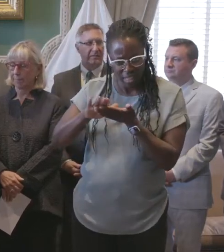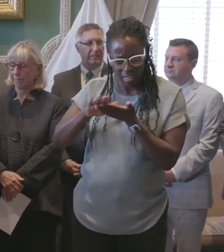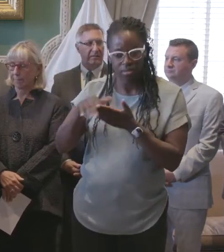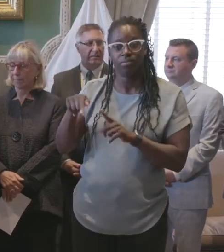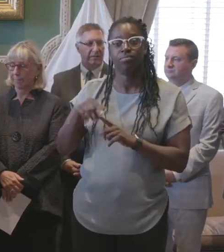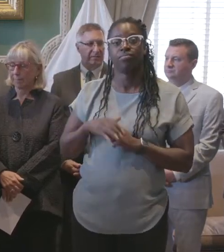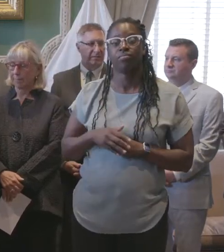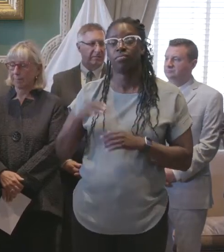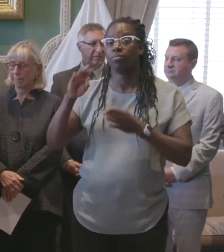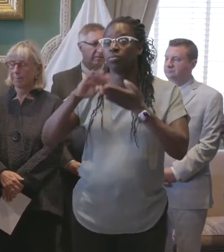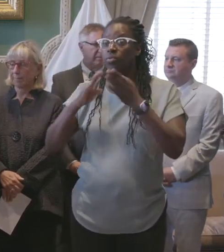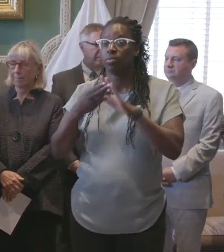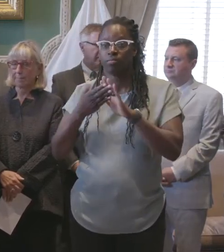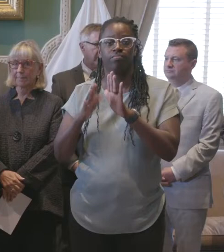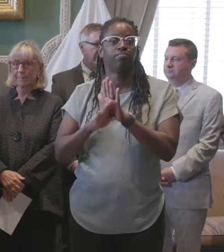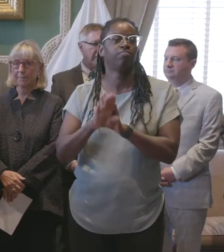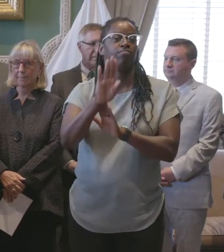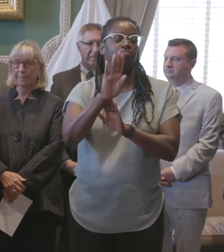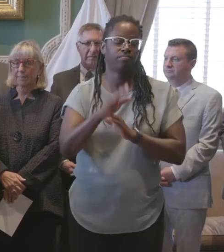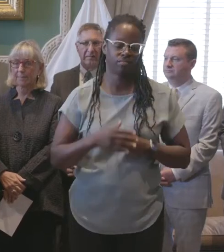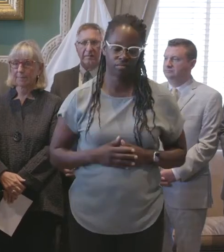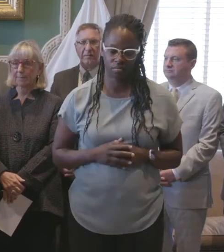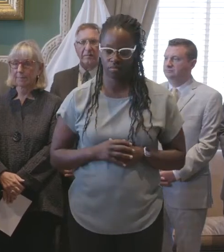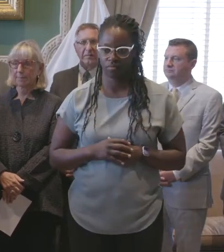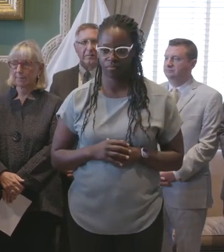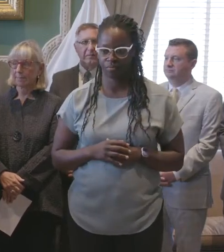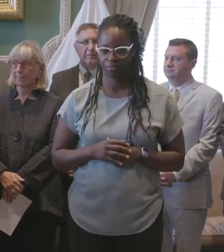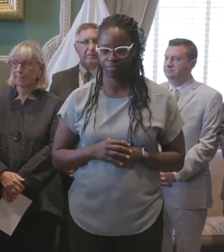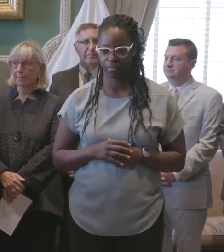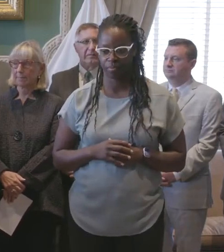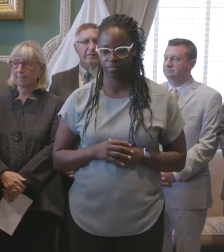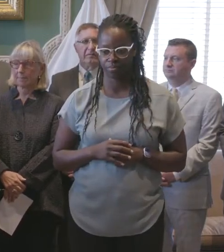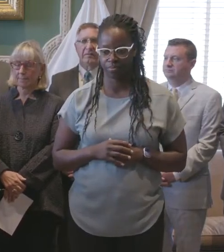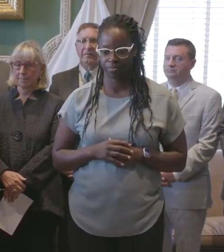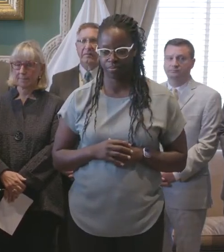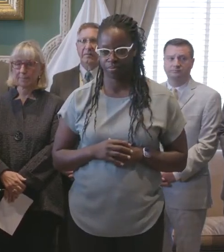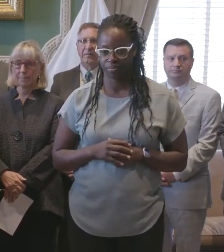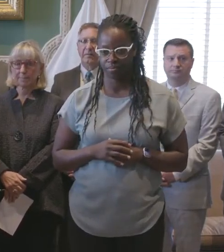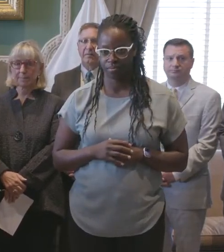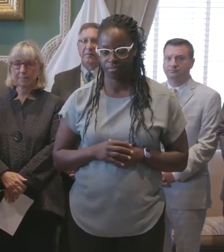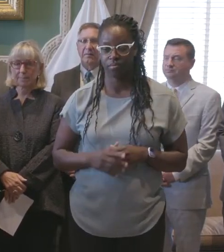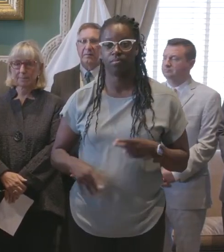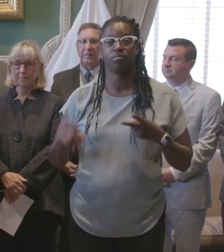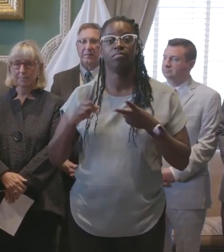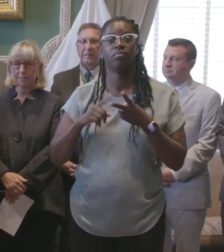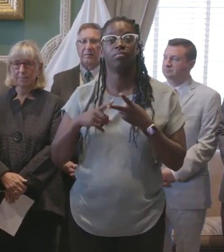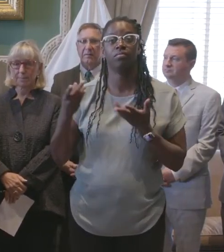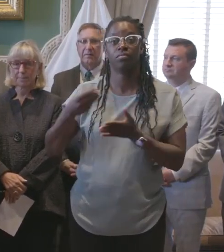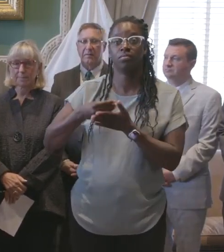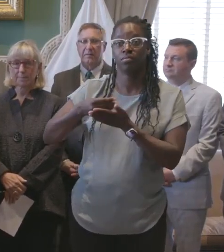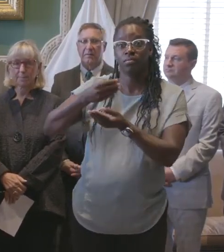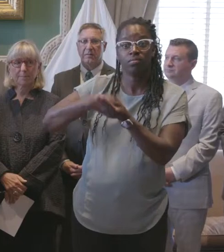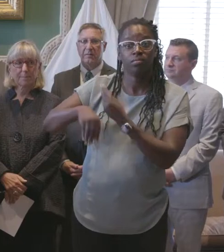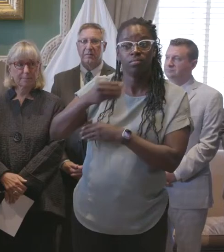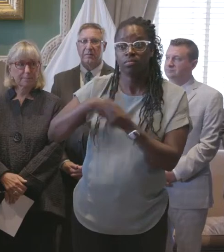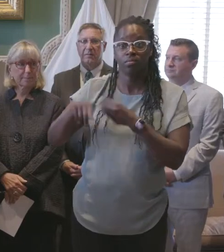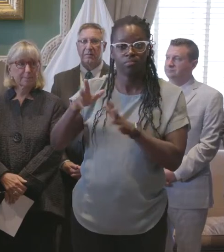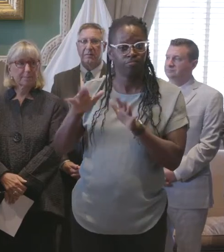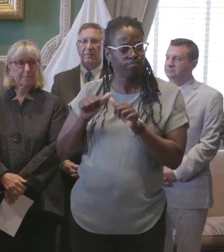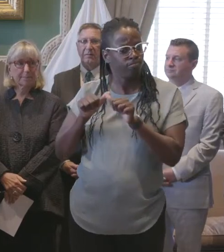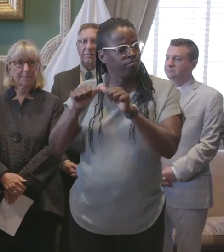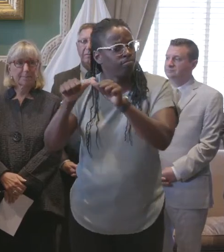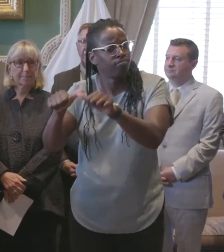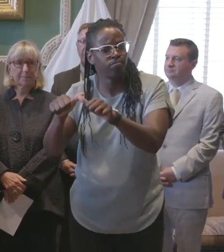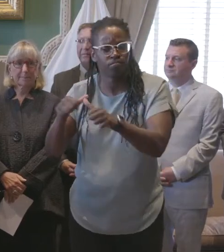resilience. This budget also establishes a permanent disaster relief fund to support our communities when